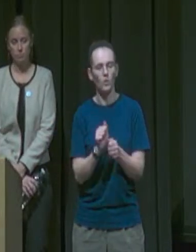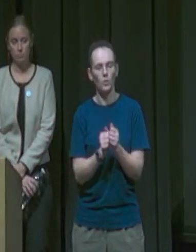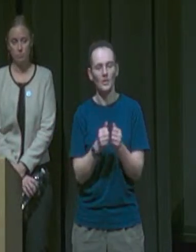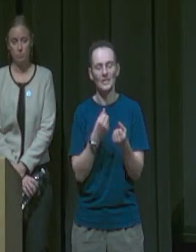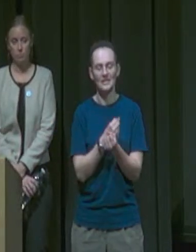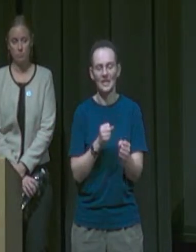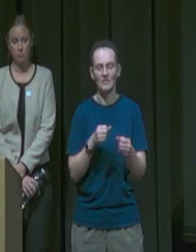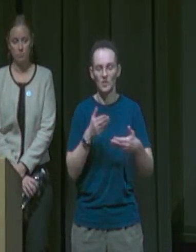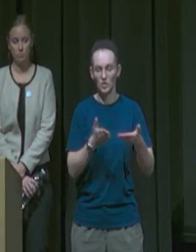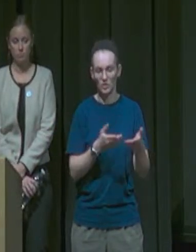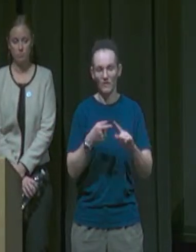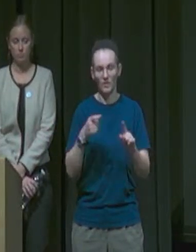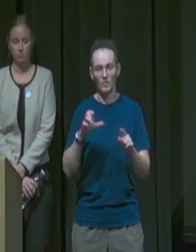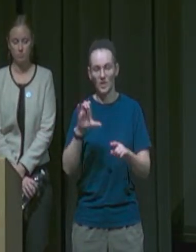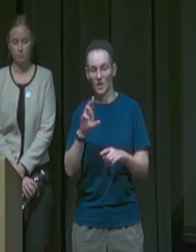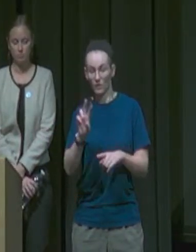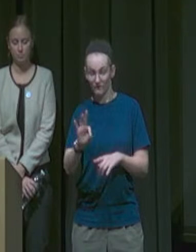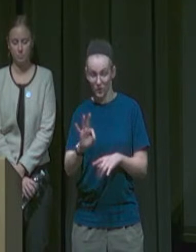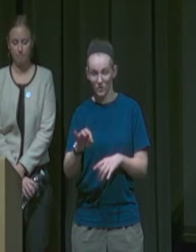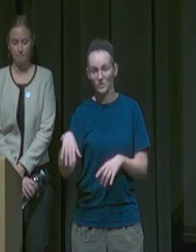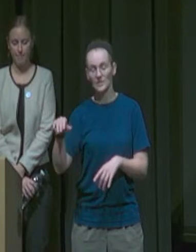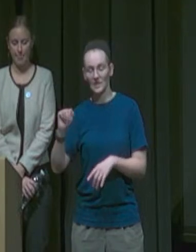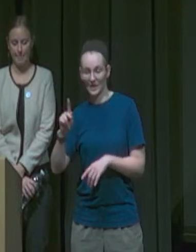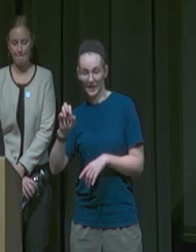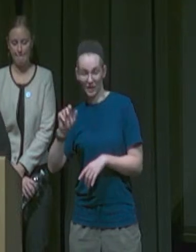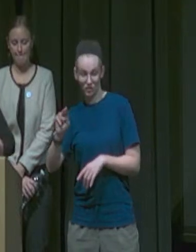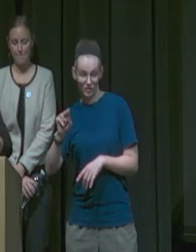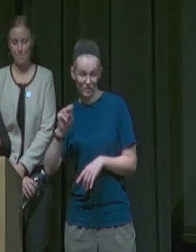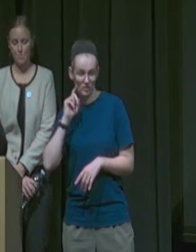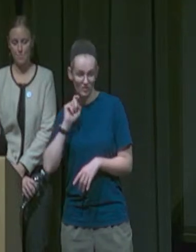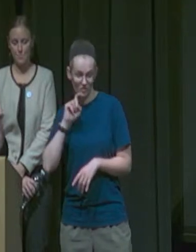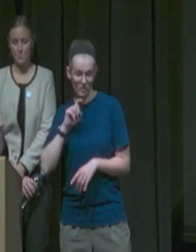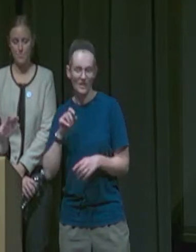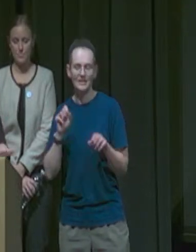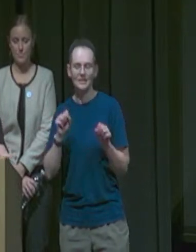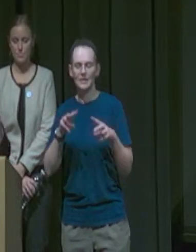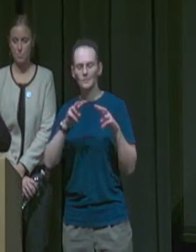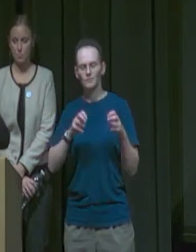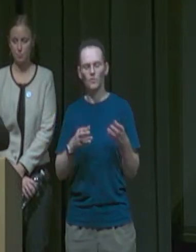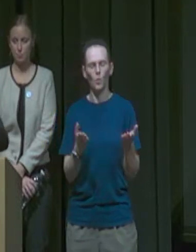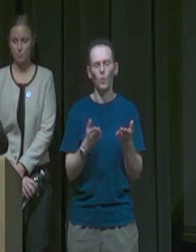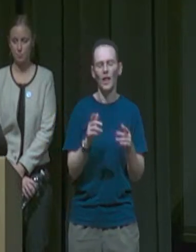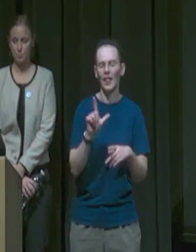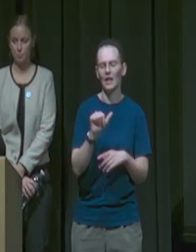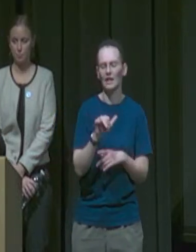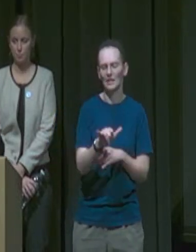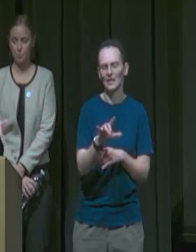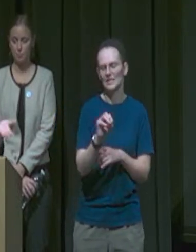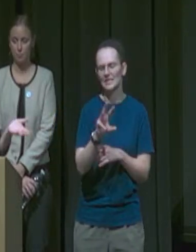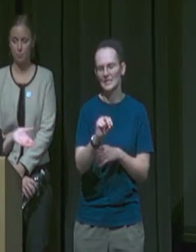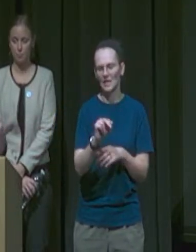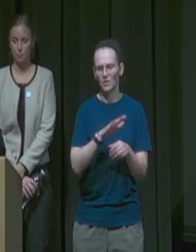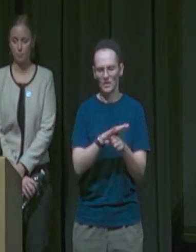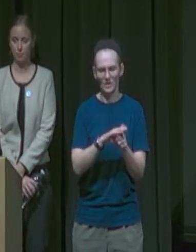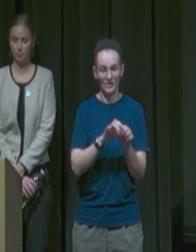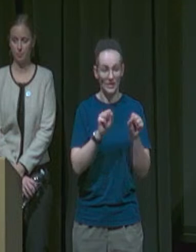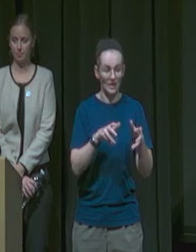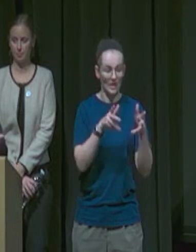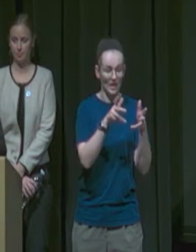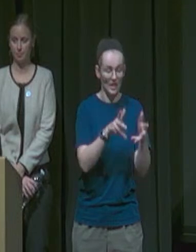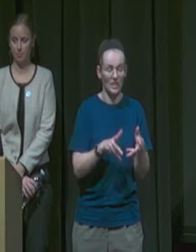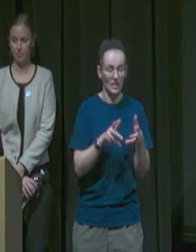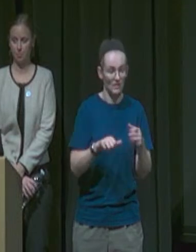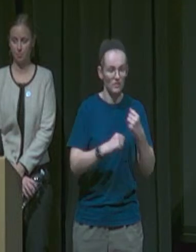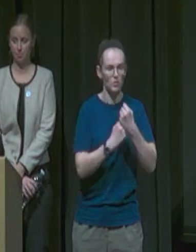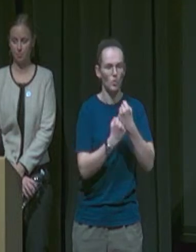from Cuyahoga Falls and Akron, we will be looking at, what laydown areas or construction areas can remain to